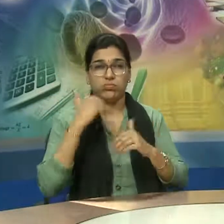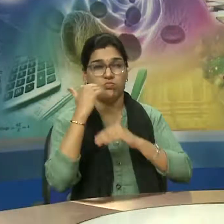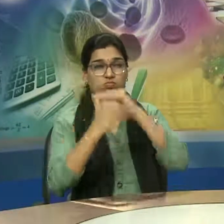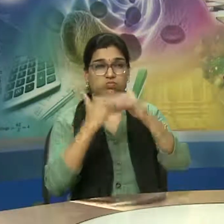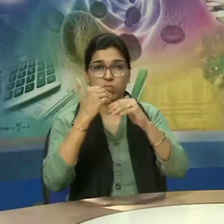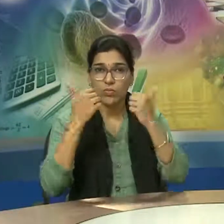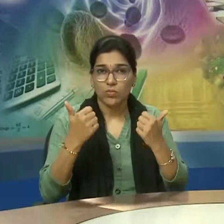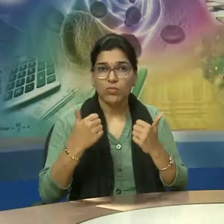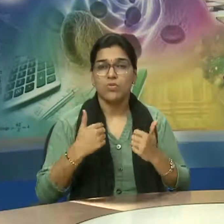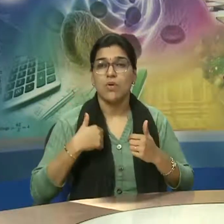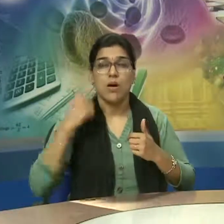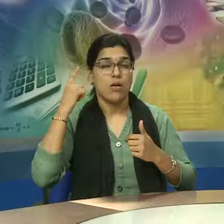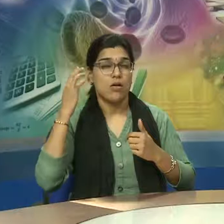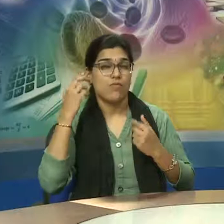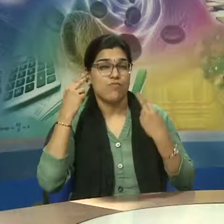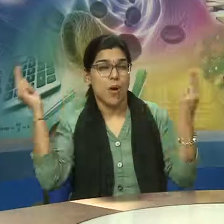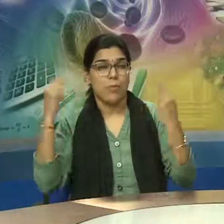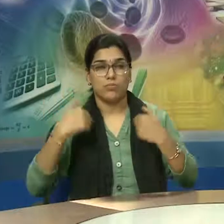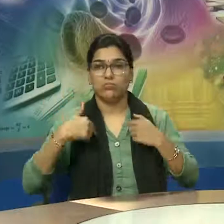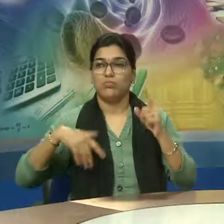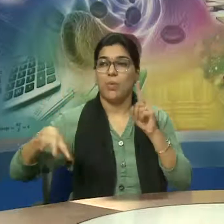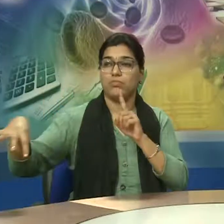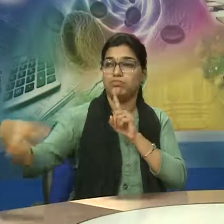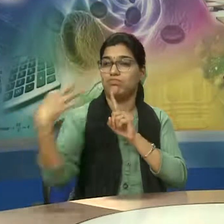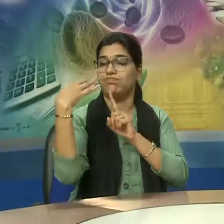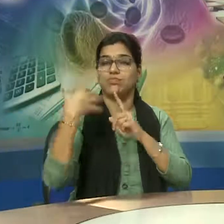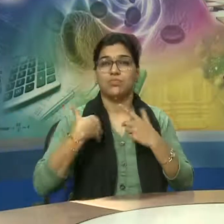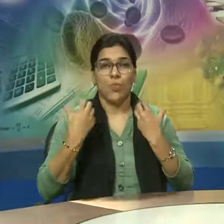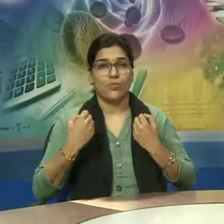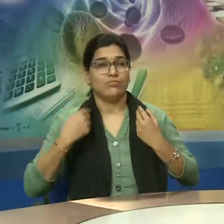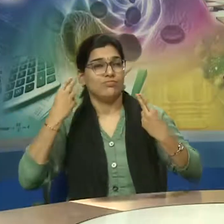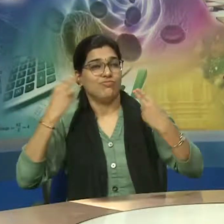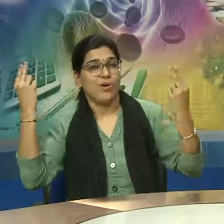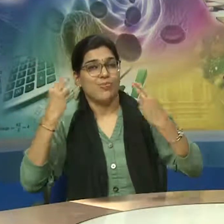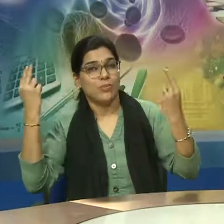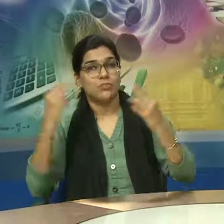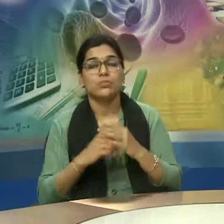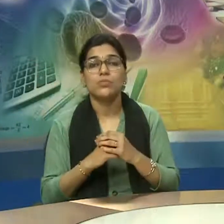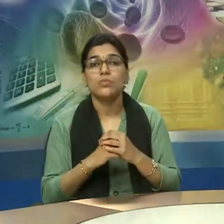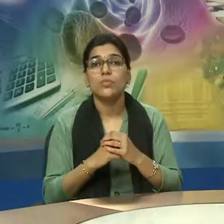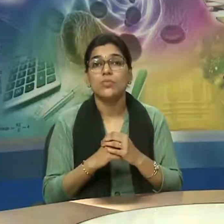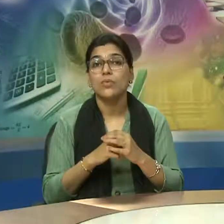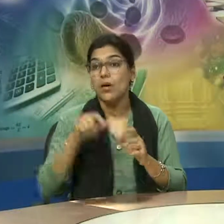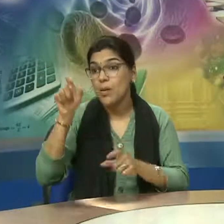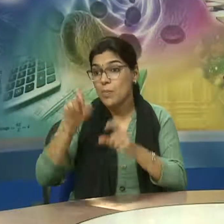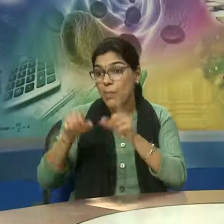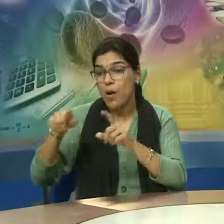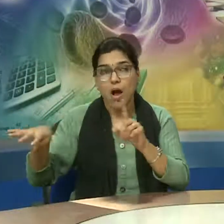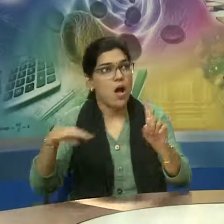people these days are often interested in